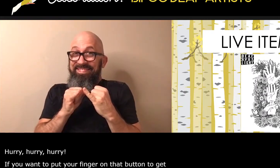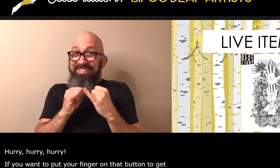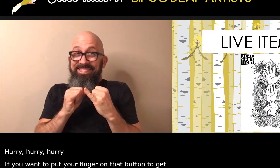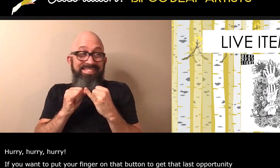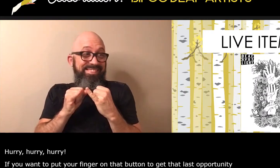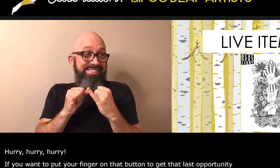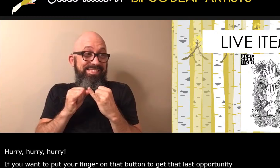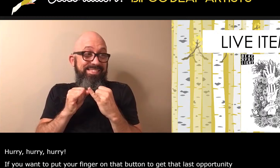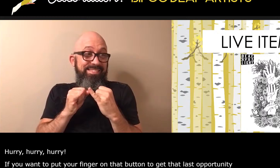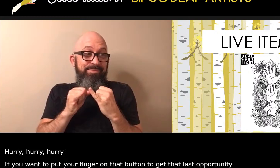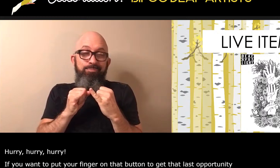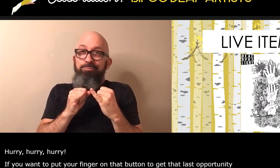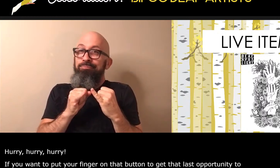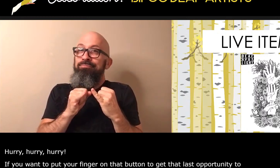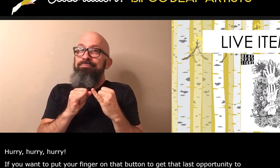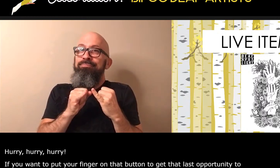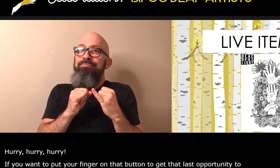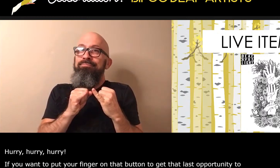bid.